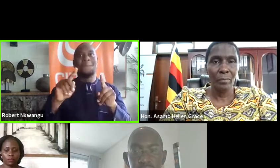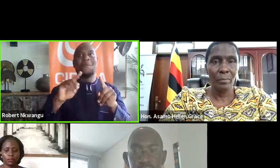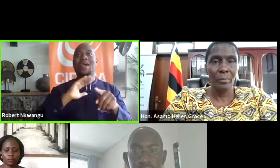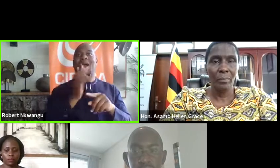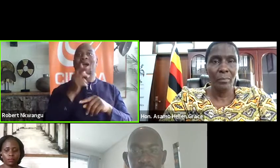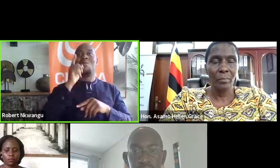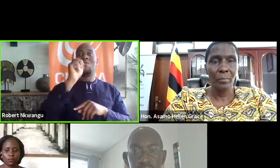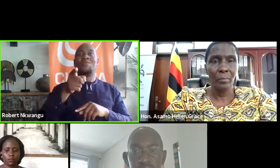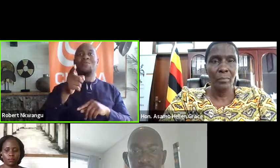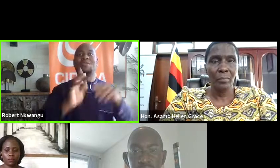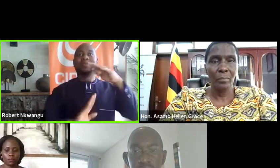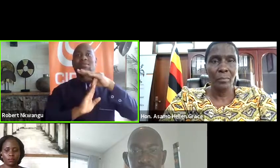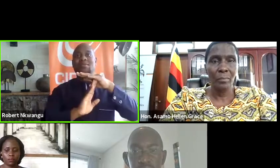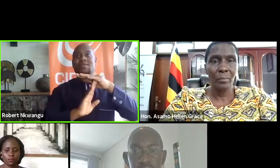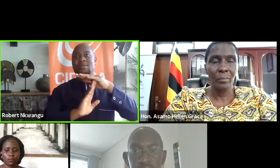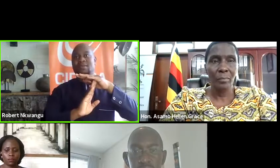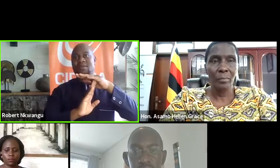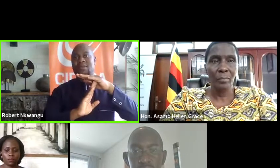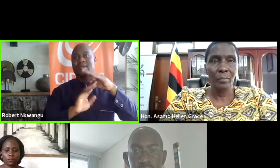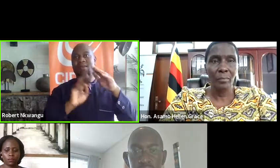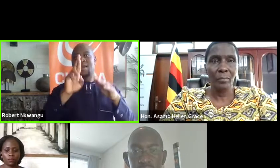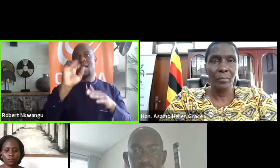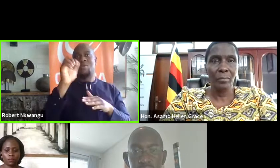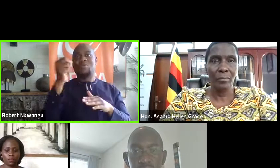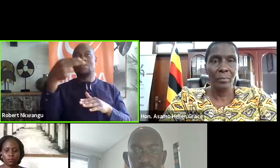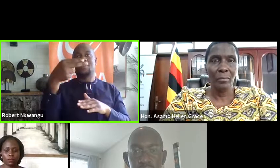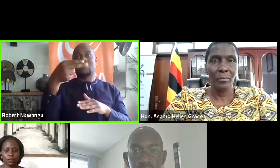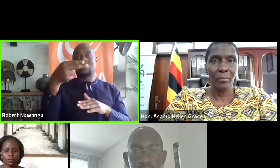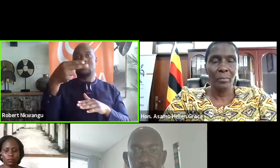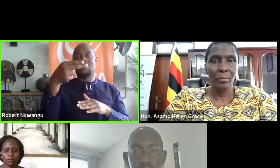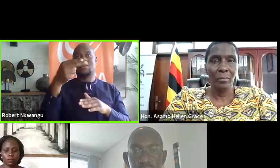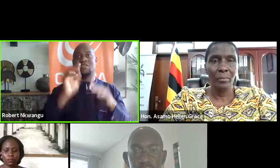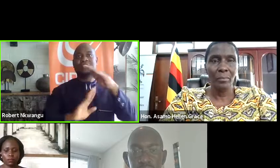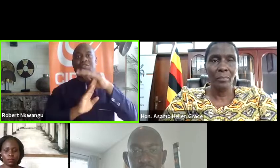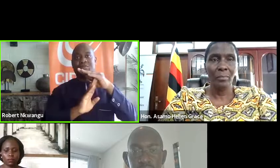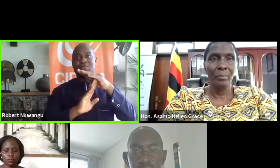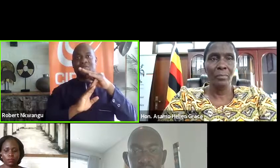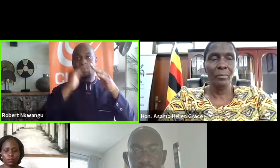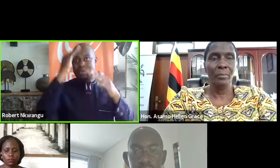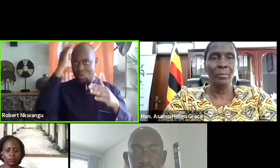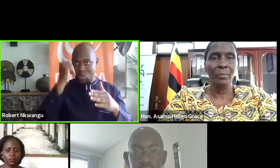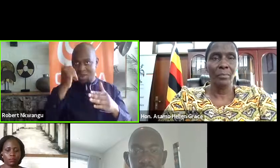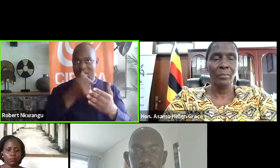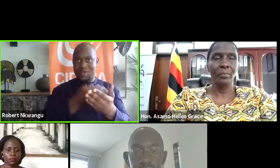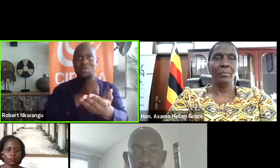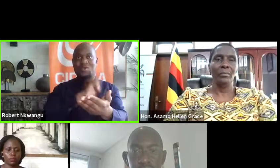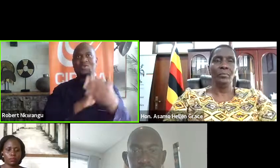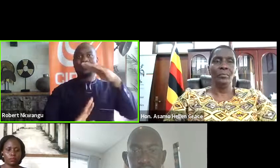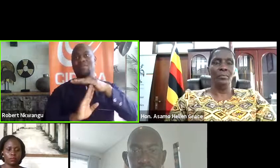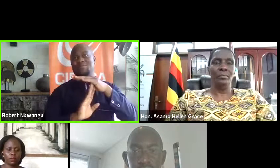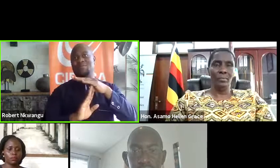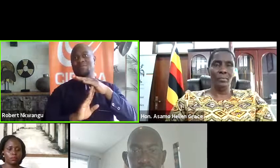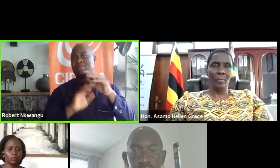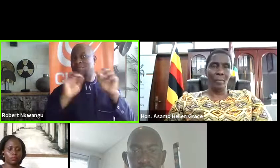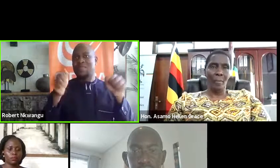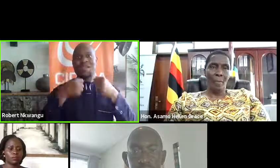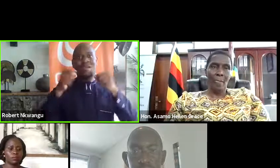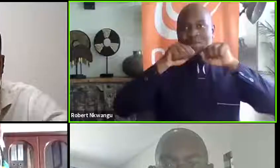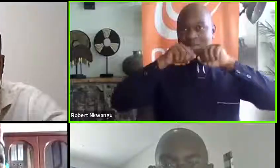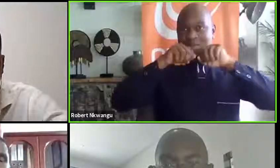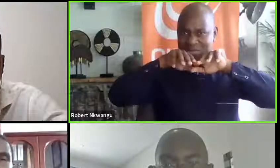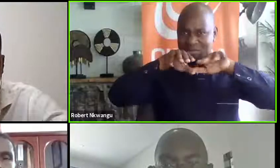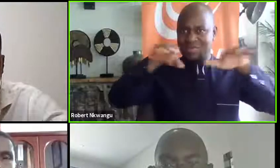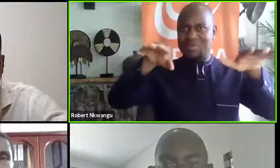human rights, but then our reach is limited because, like I